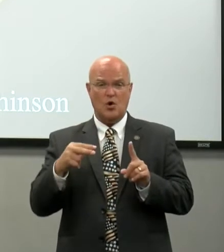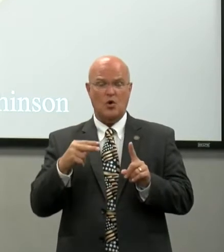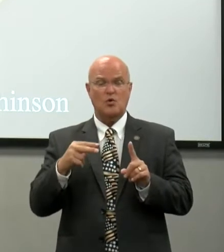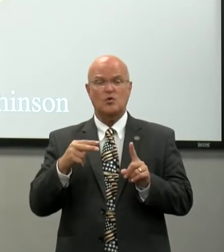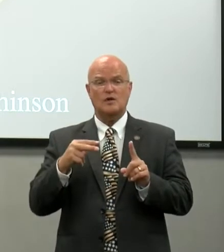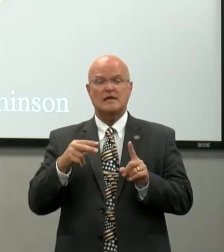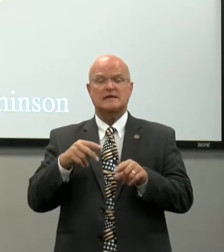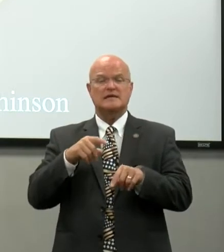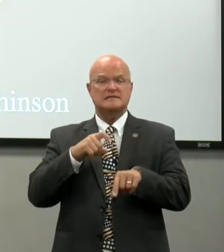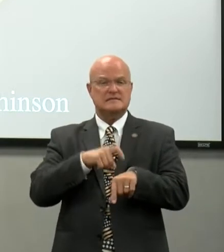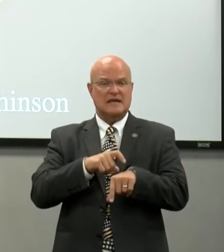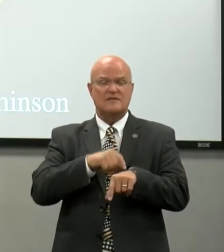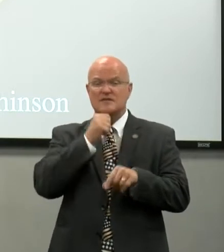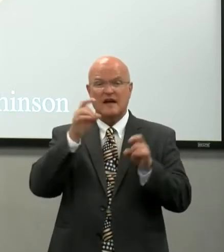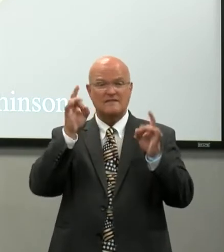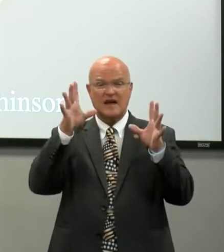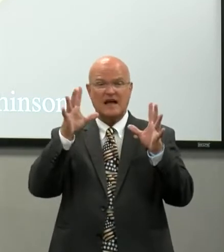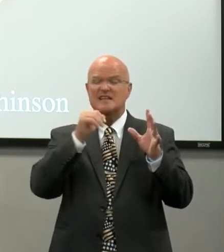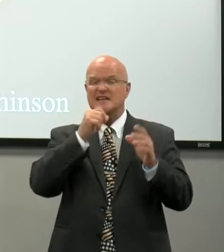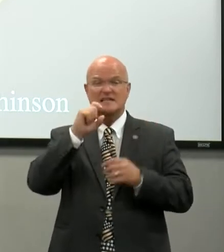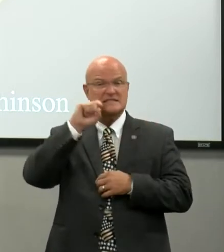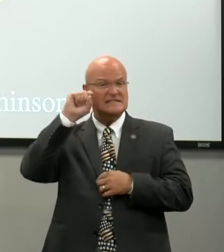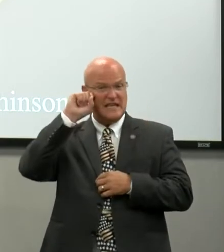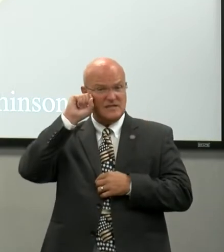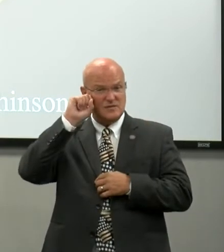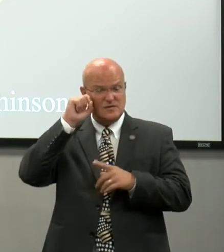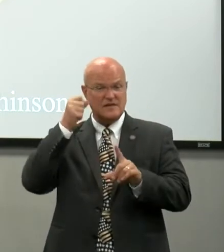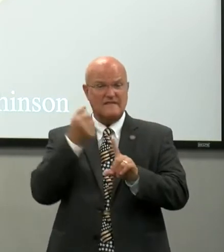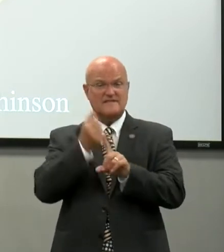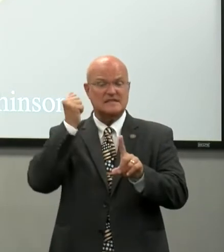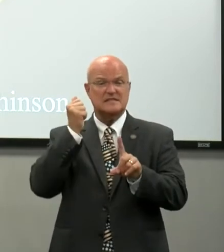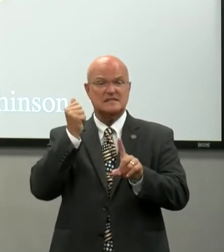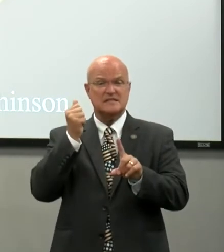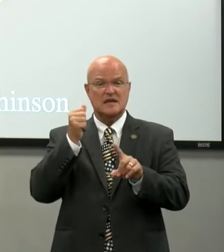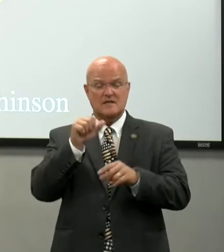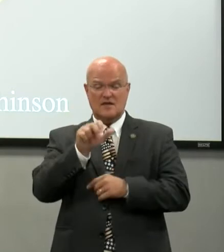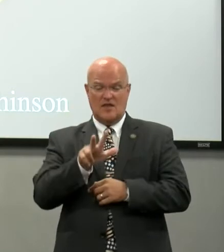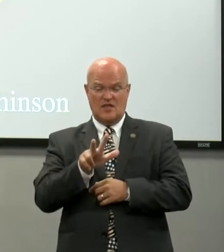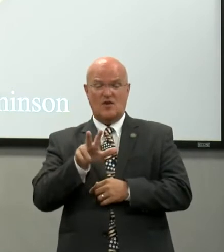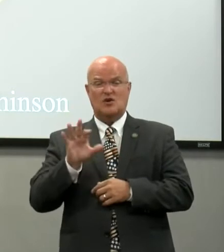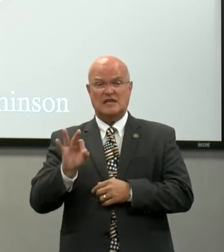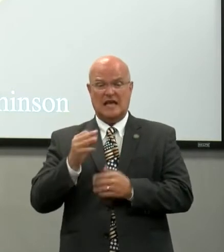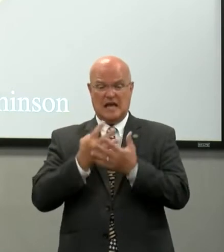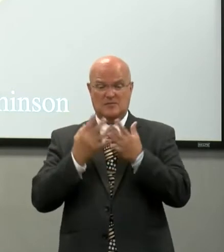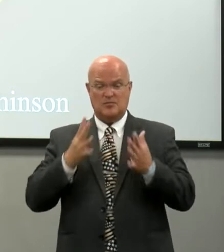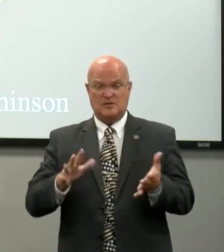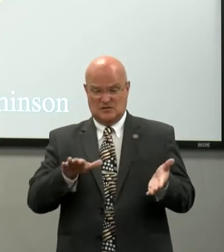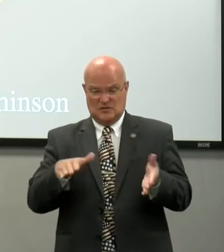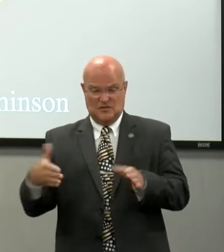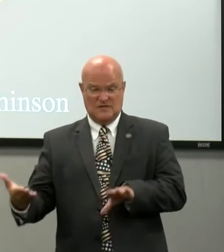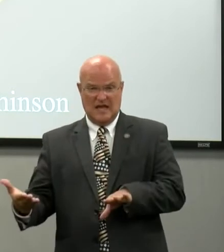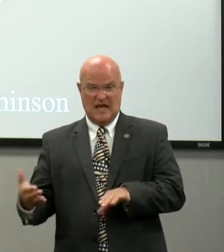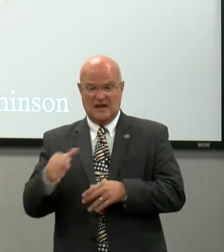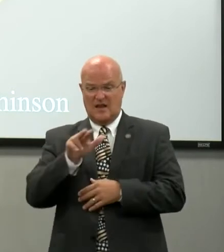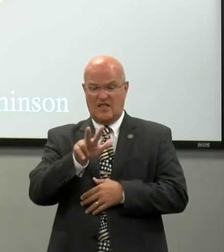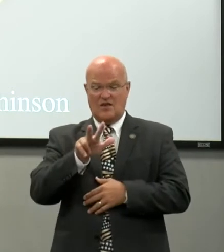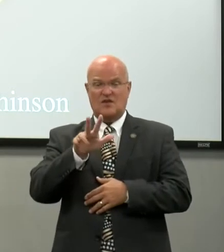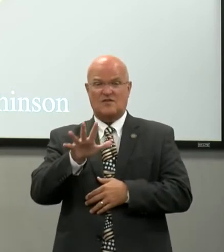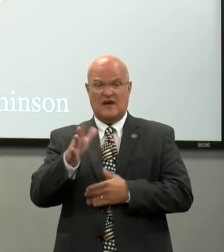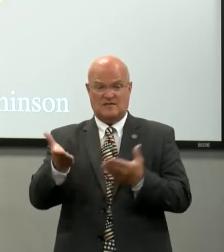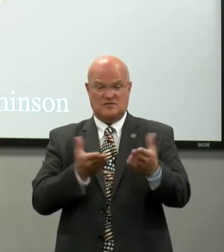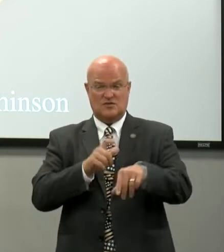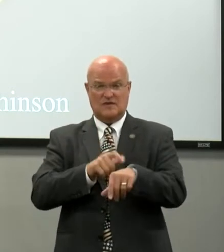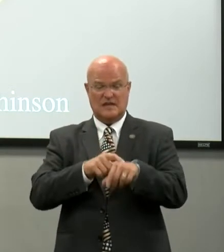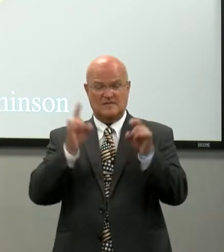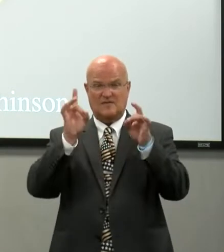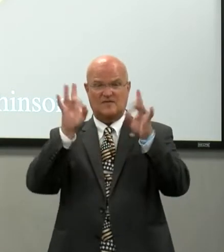serving time for nonviolent, non-sexual offenses. Of the 39 prisoners who have died, 35 were serving